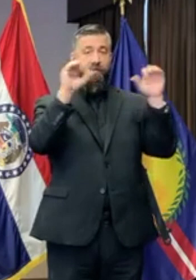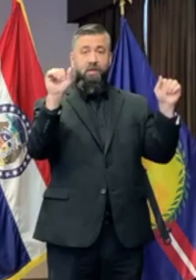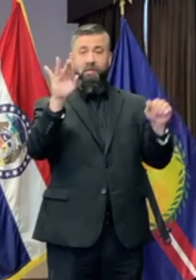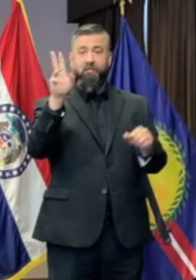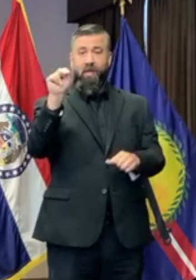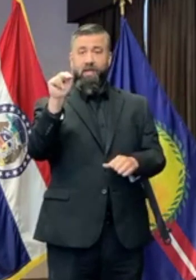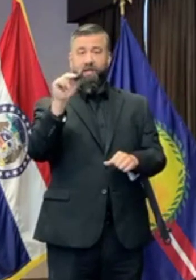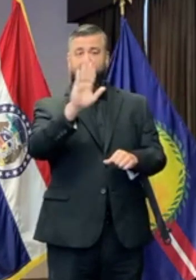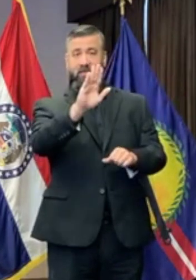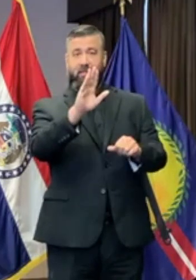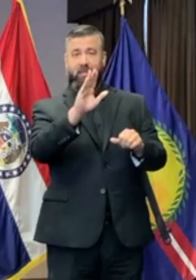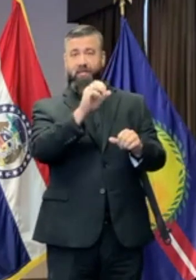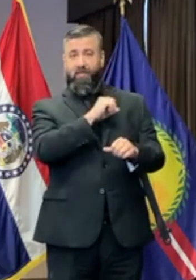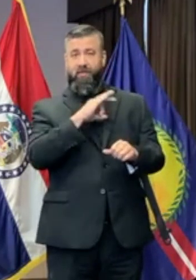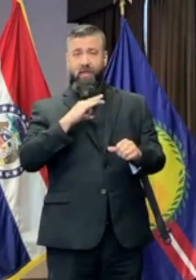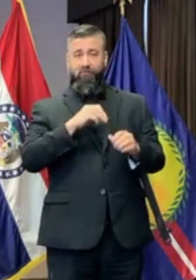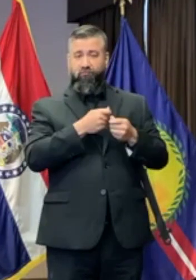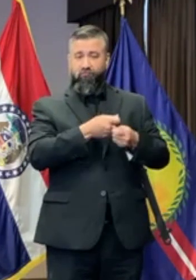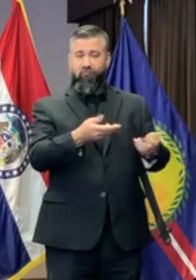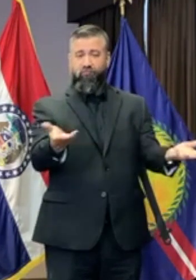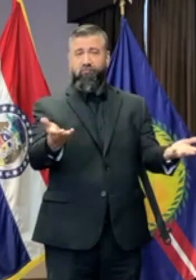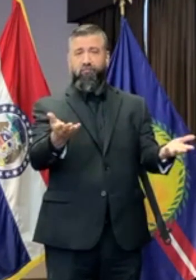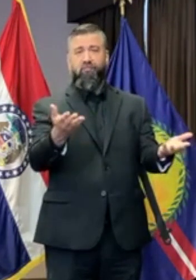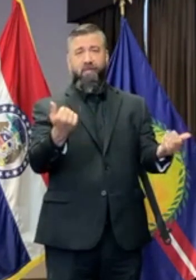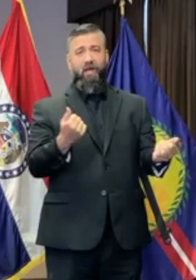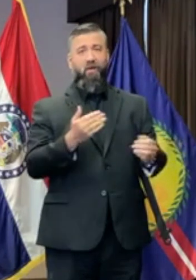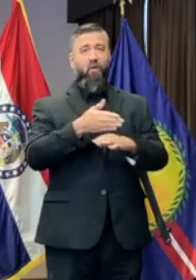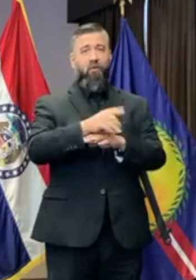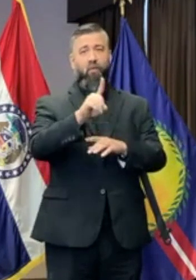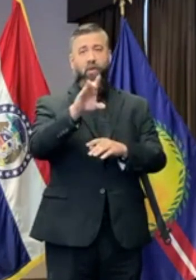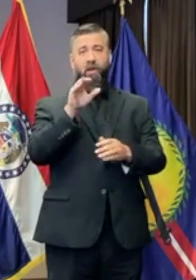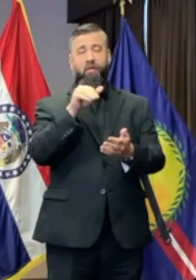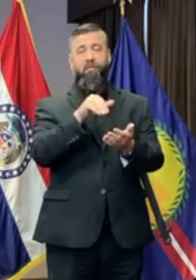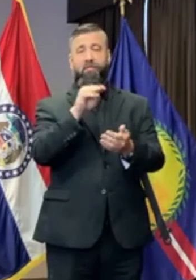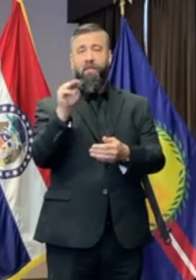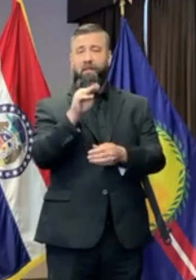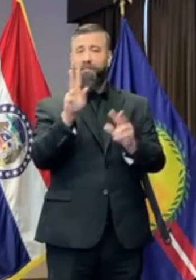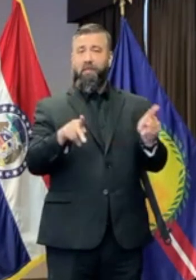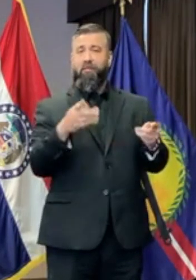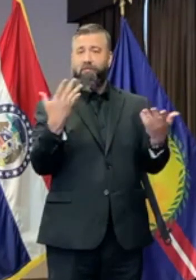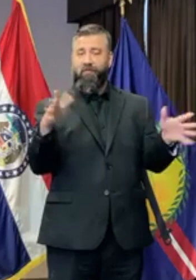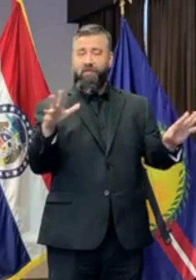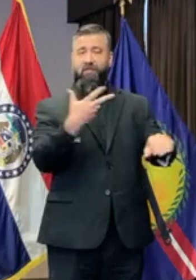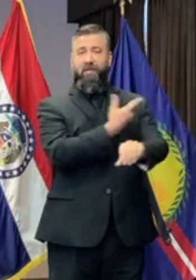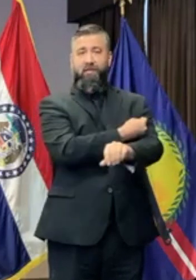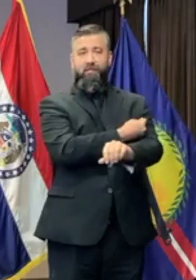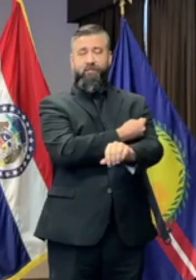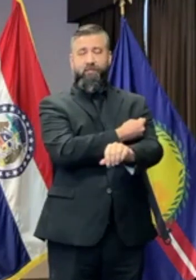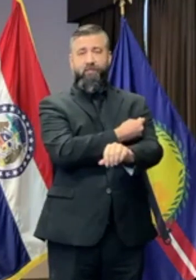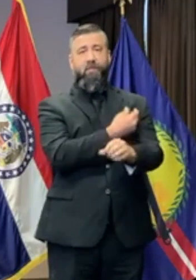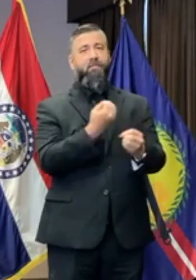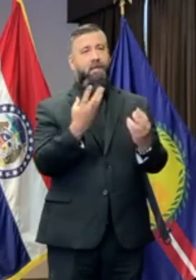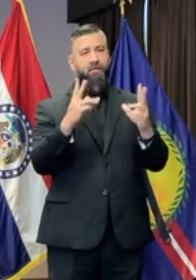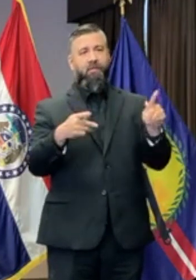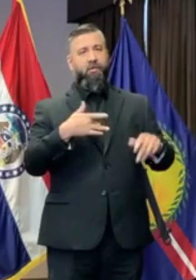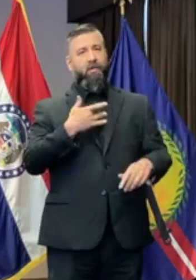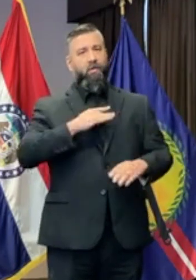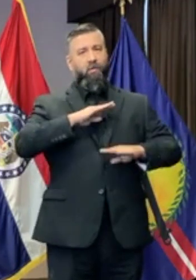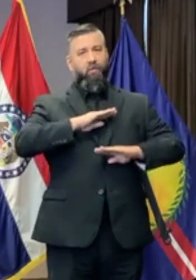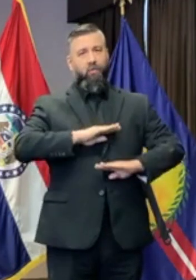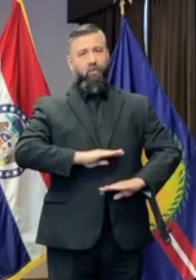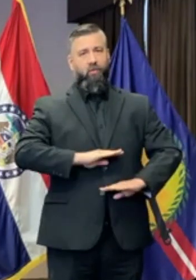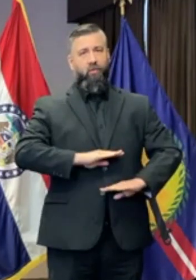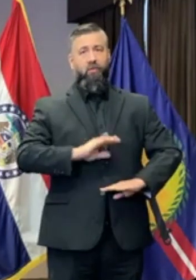fully vaccinated in the U.S., and that's an incredible feat. It's brought hope, relieved anxiety, and allowed us to ease some